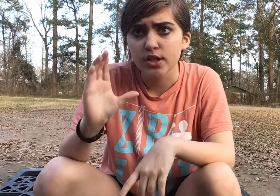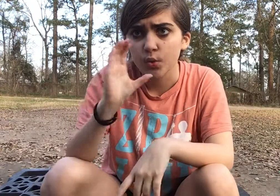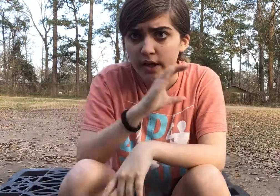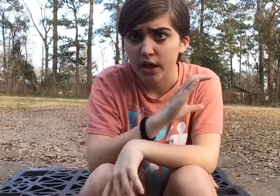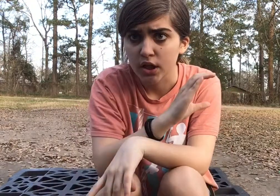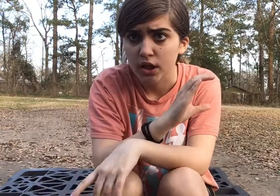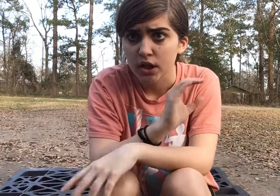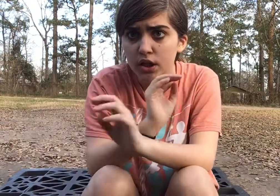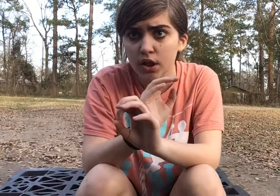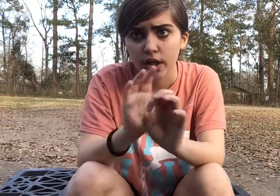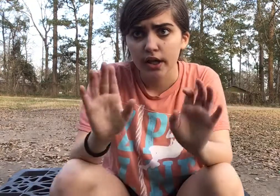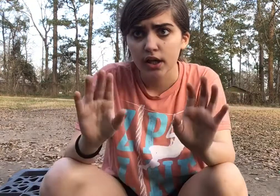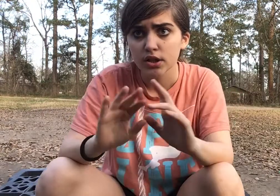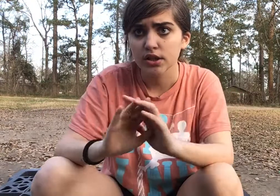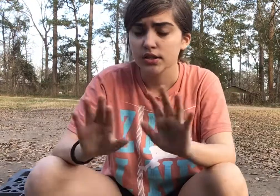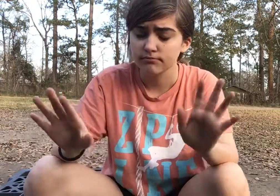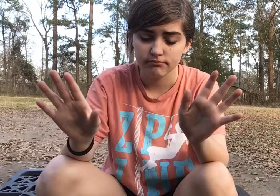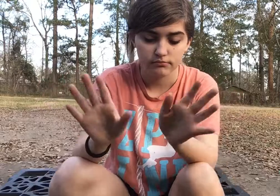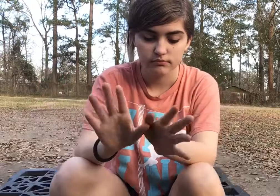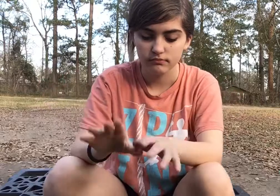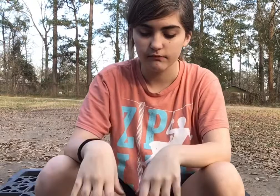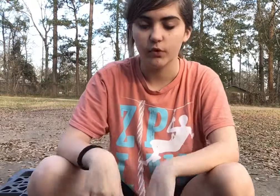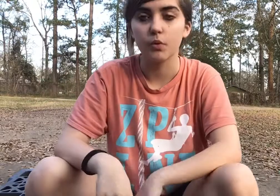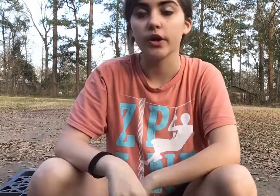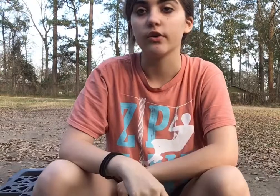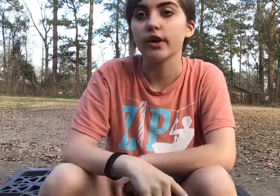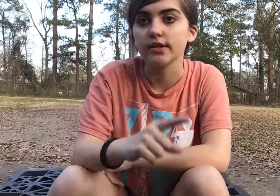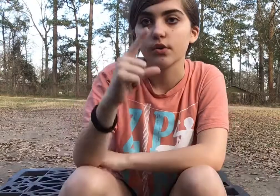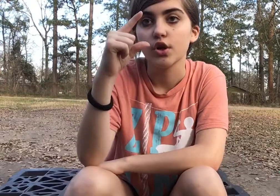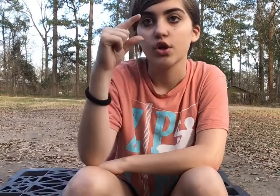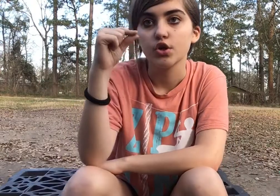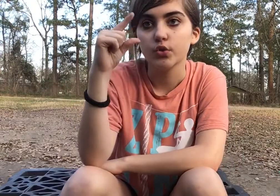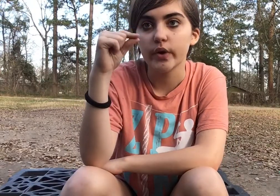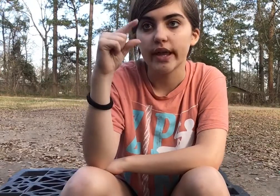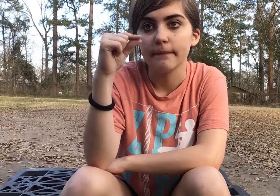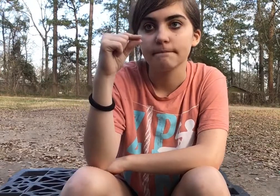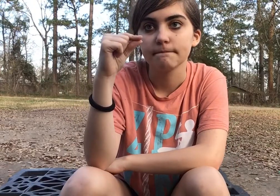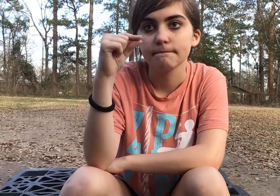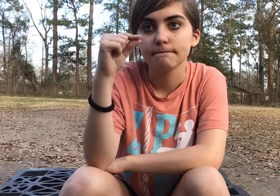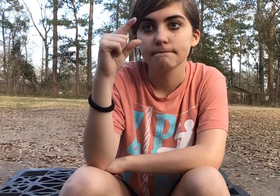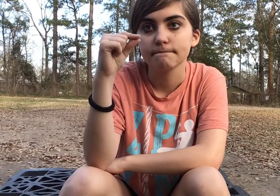20s are weird, okay? Just forewarning. Okay, so 20.